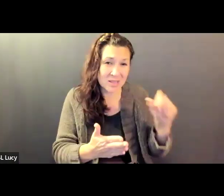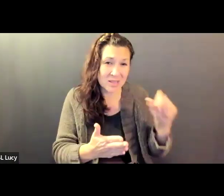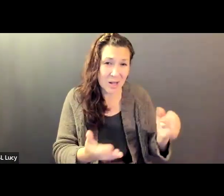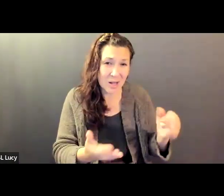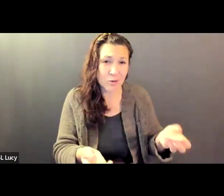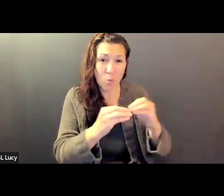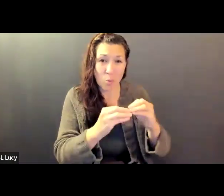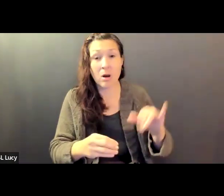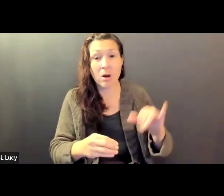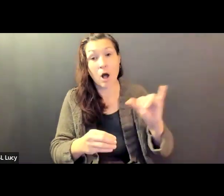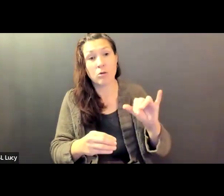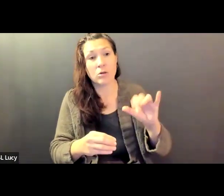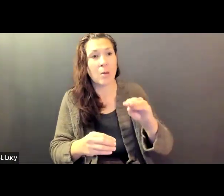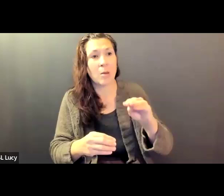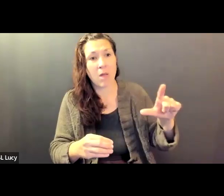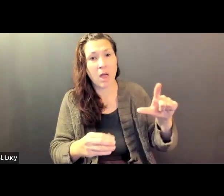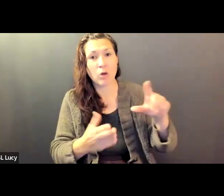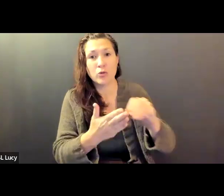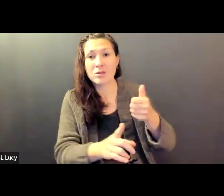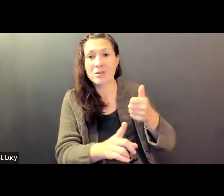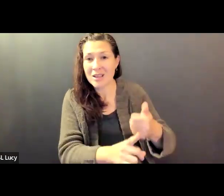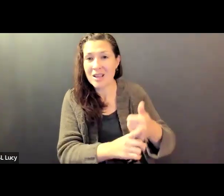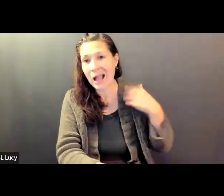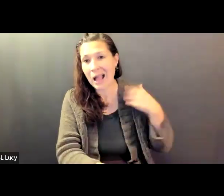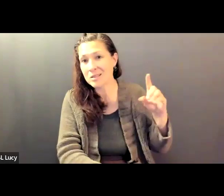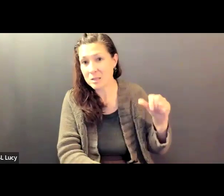multilingual learners with disabilities as well.